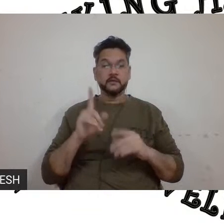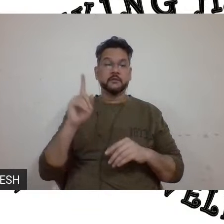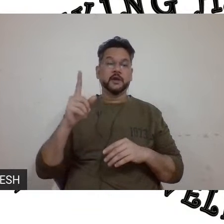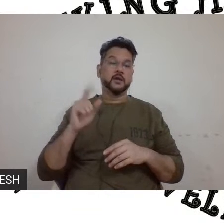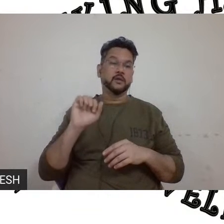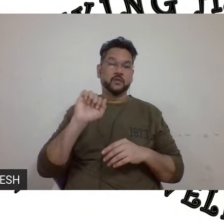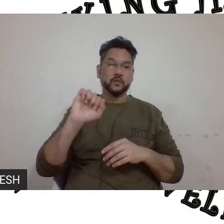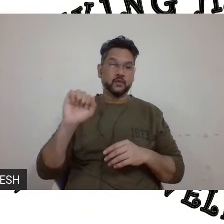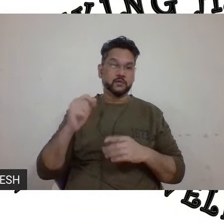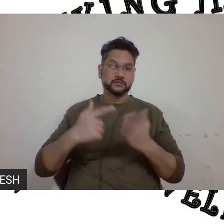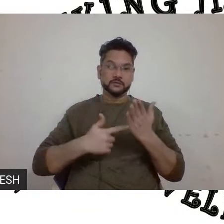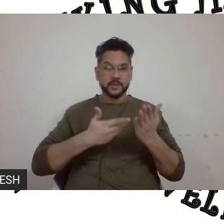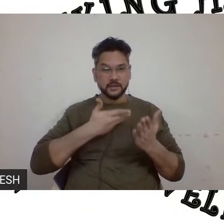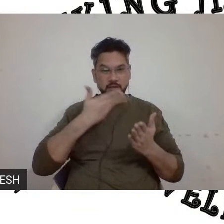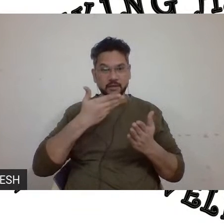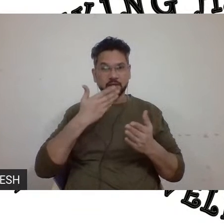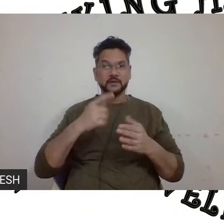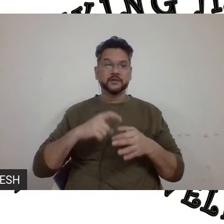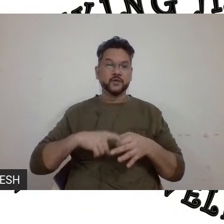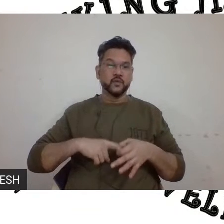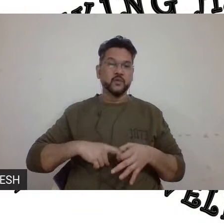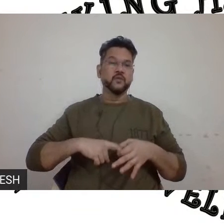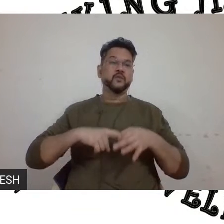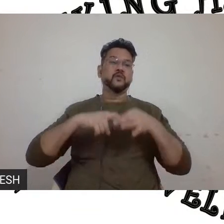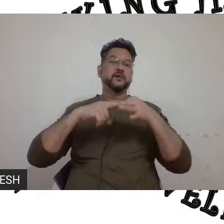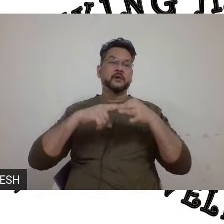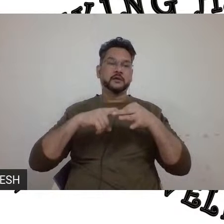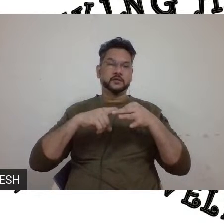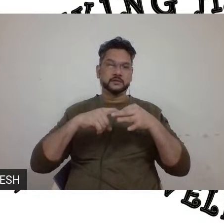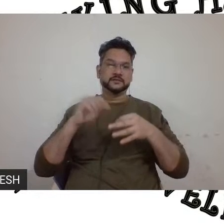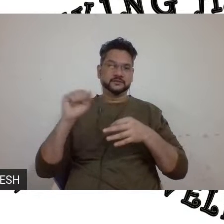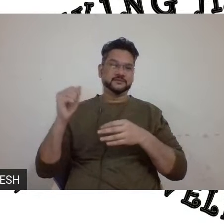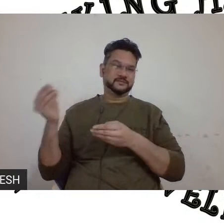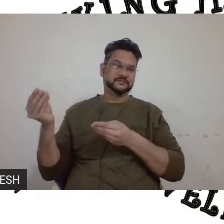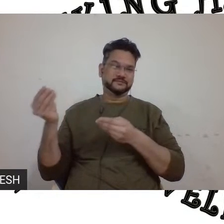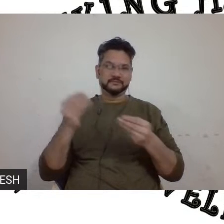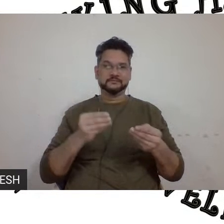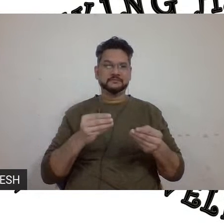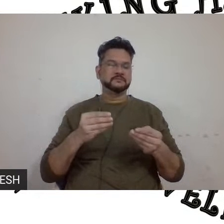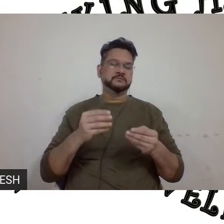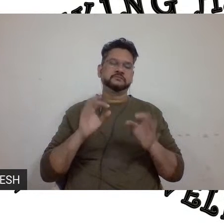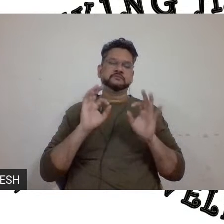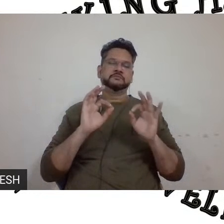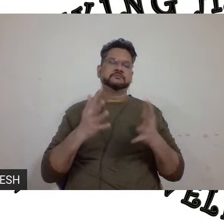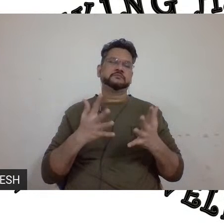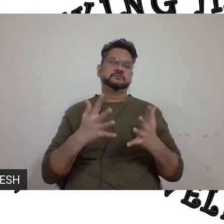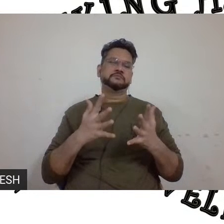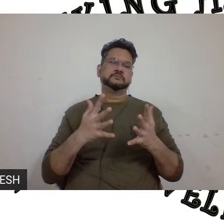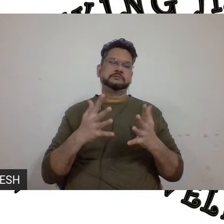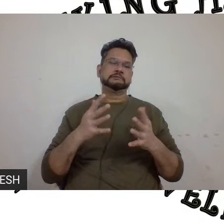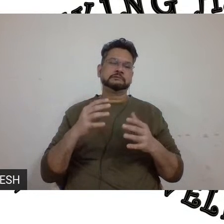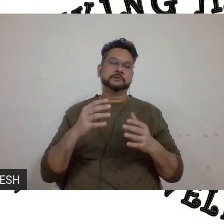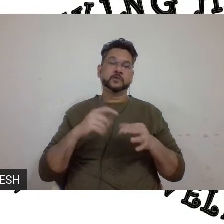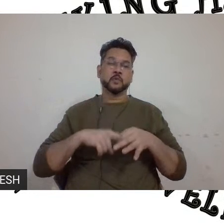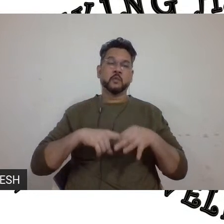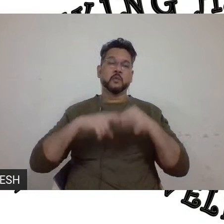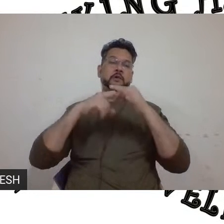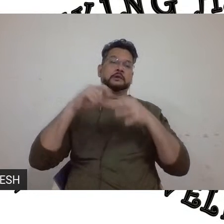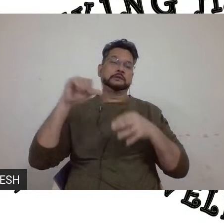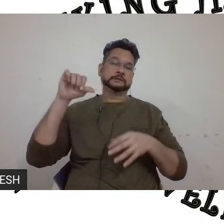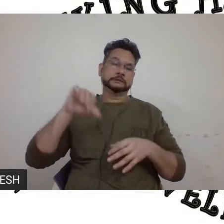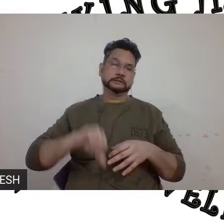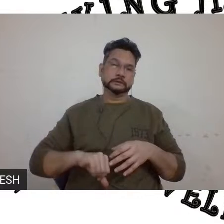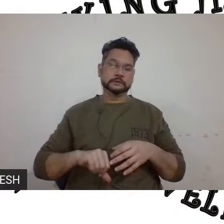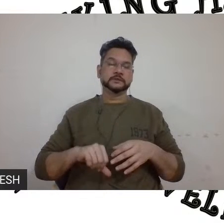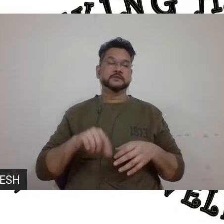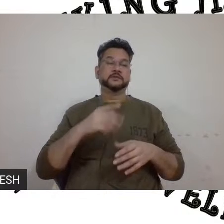quality of vocational education which has been provided there is so poor that the person with disabilities or the students